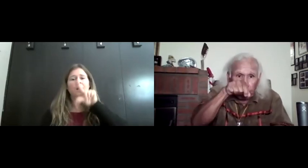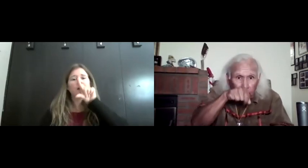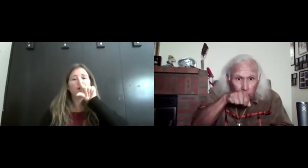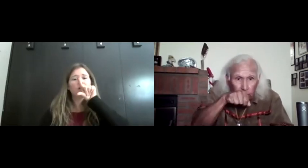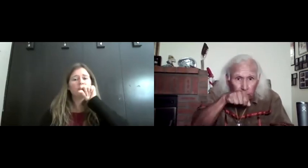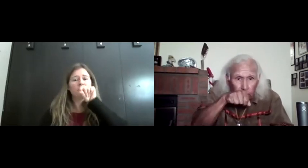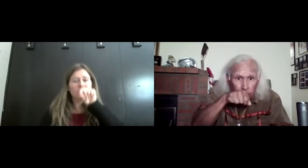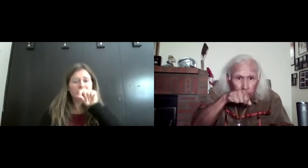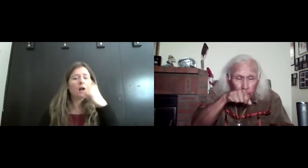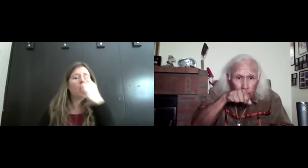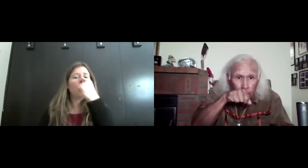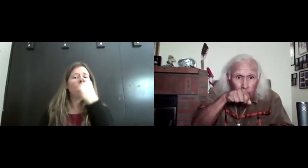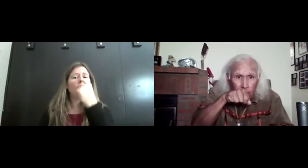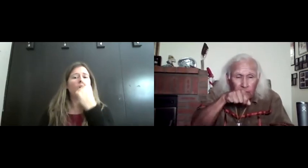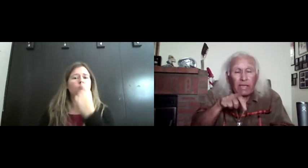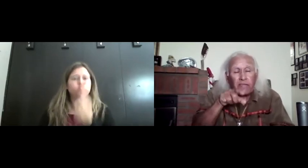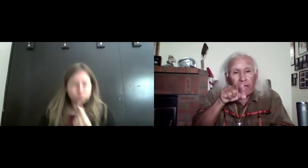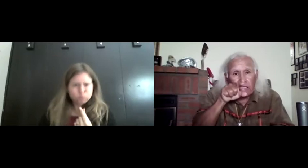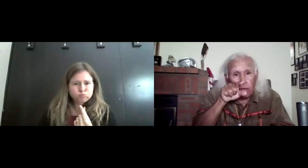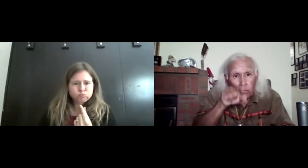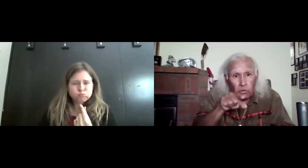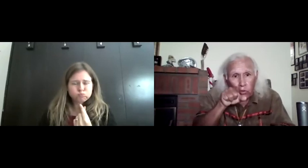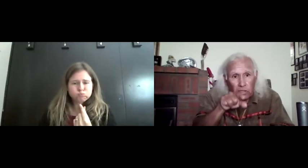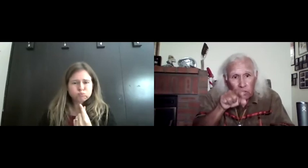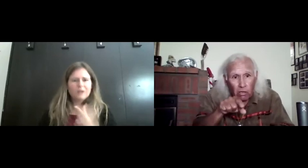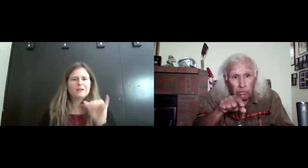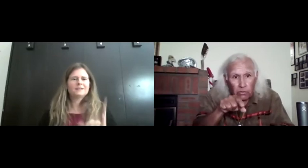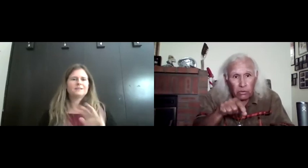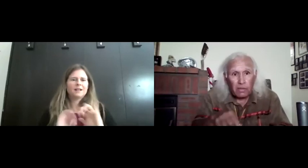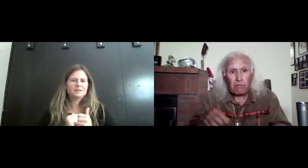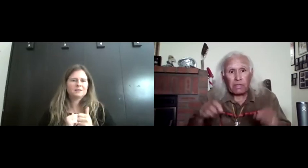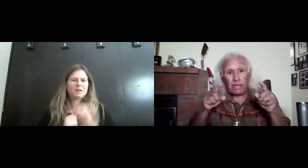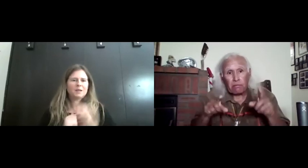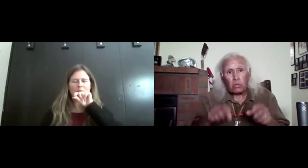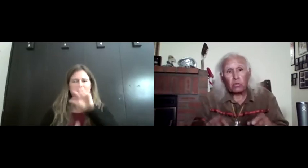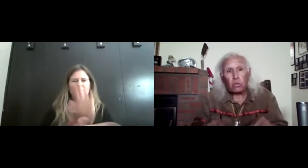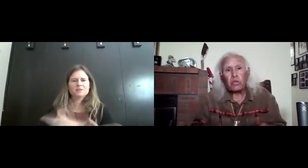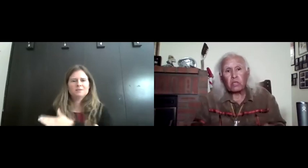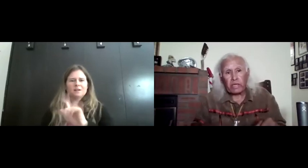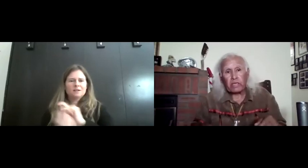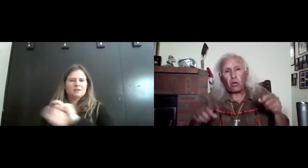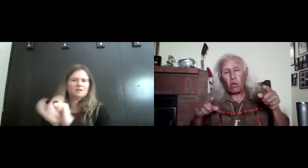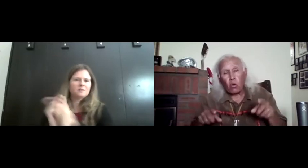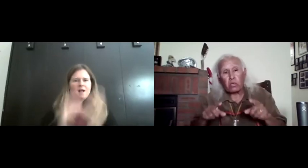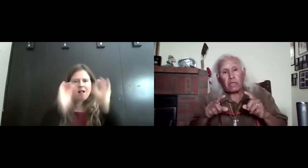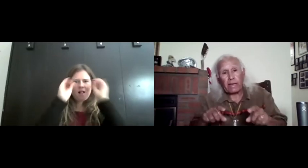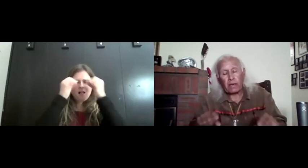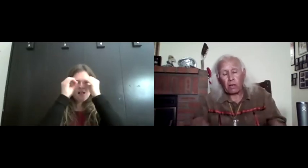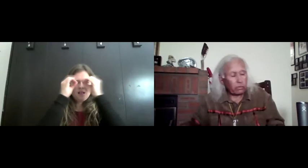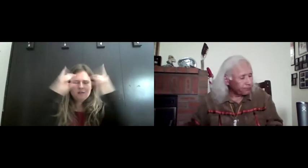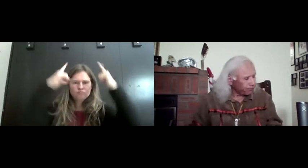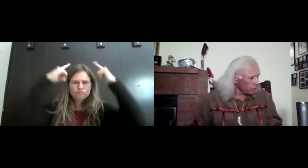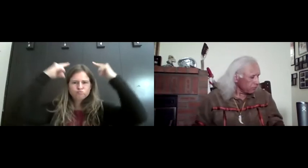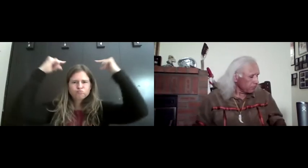and bent over. And that's how Muhu, the songbird, became Muhu, the great horned